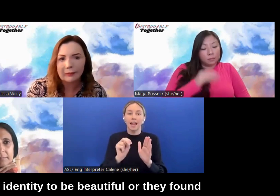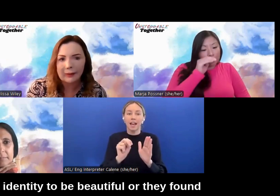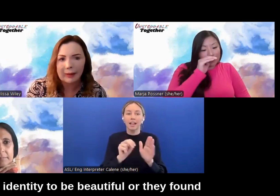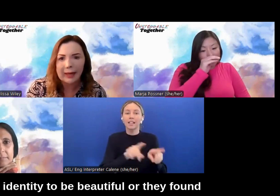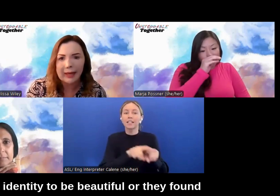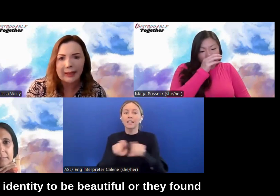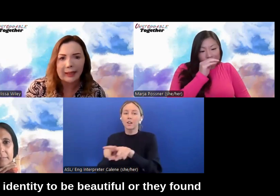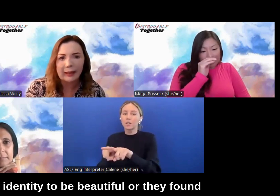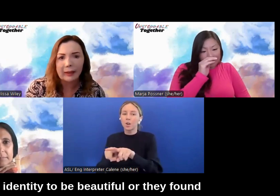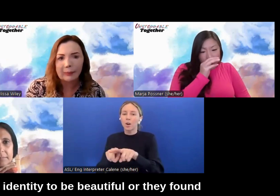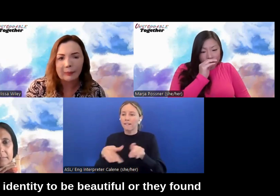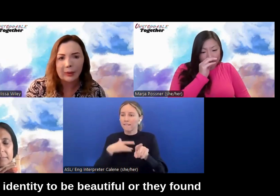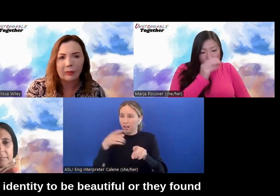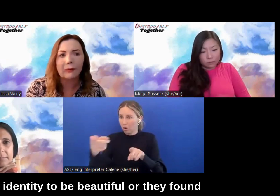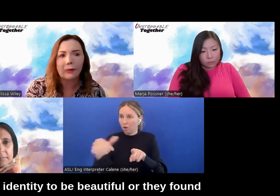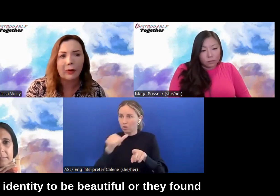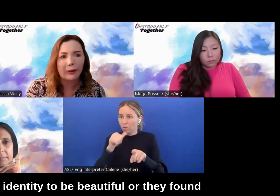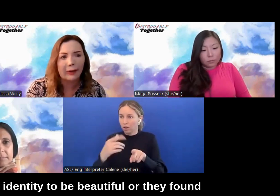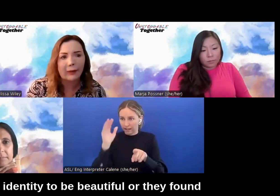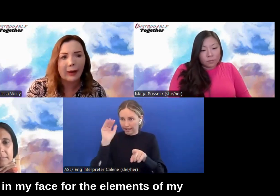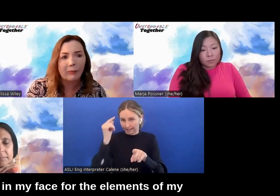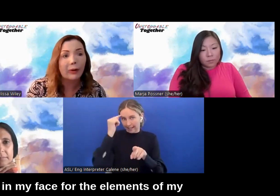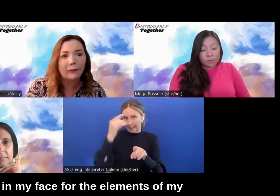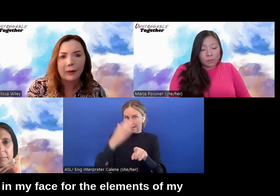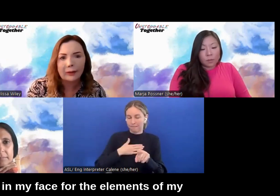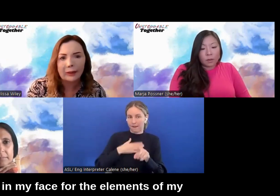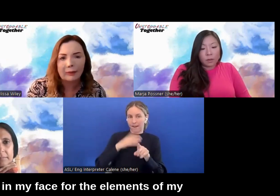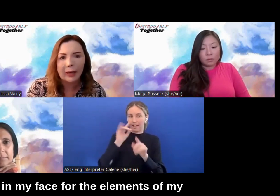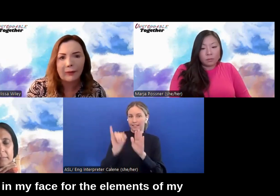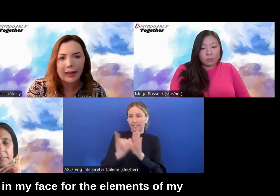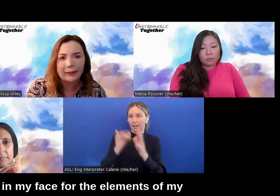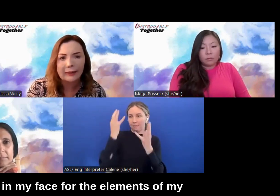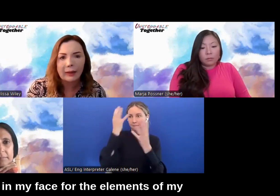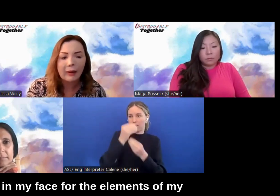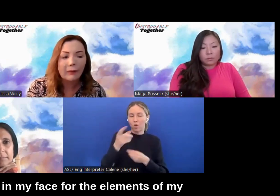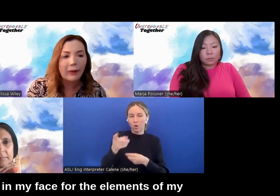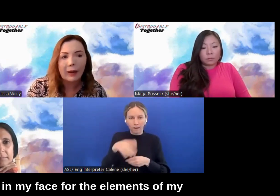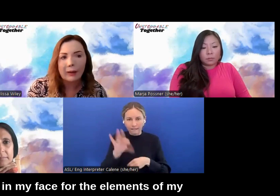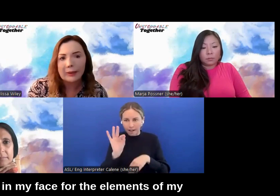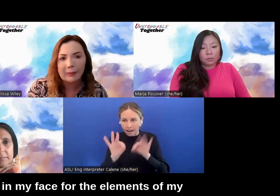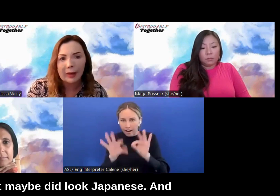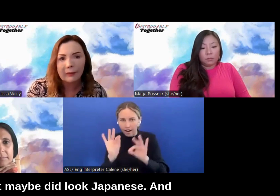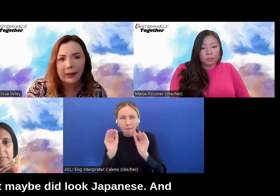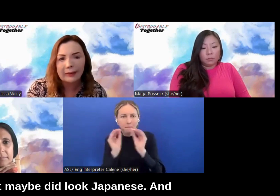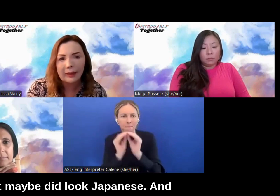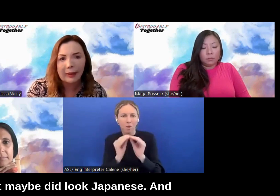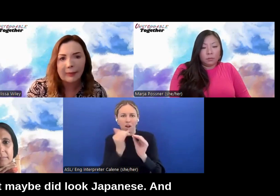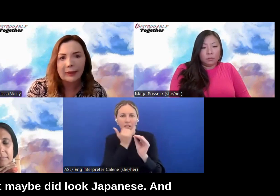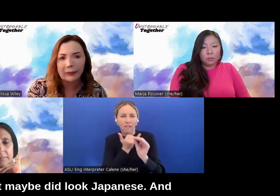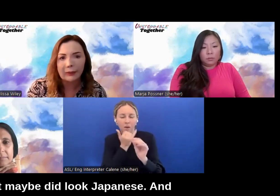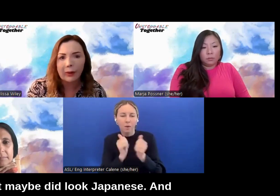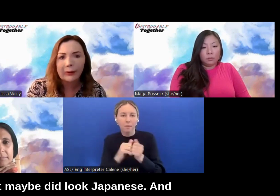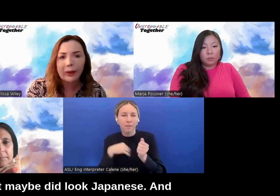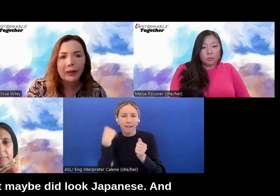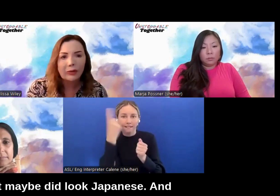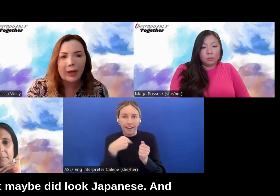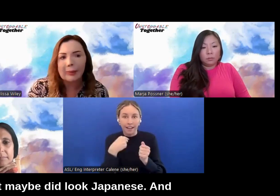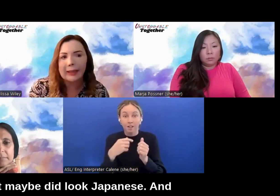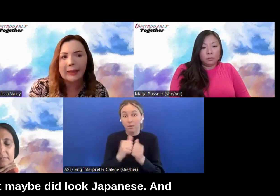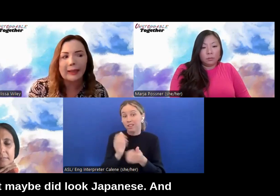people didn't find my identity to be beautiful, or they found more fault in my face for the elements of my face that maybe did